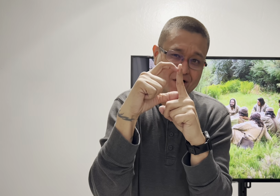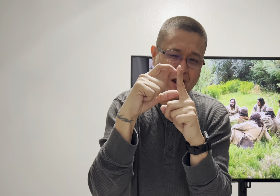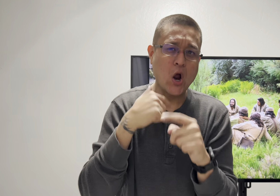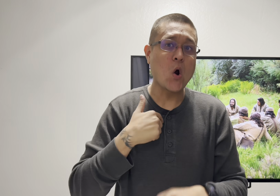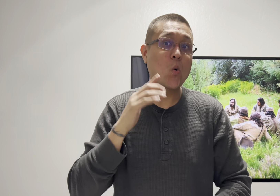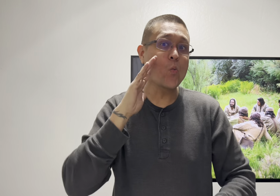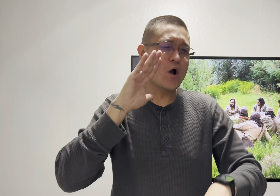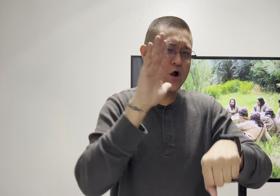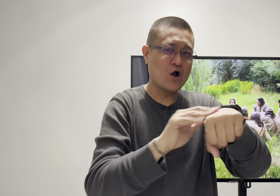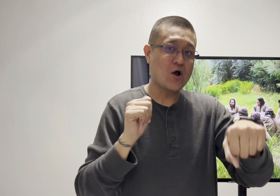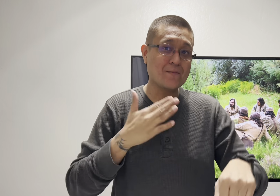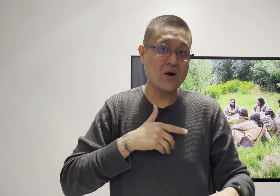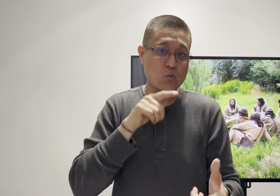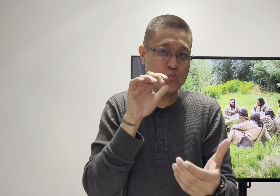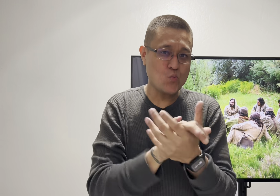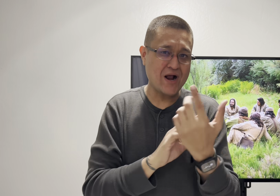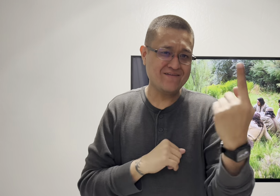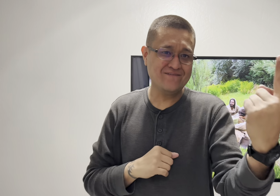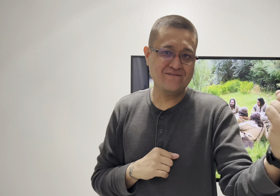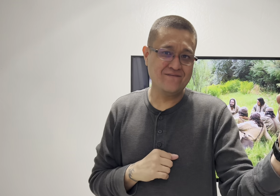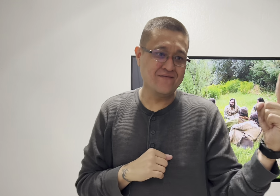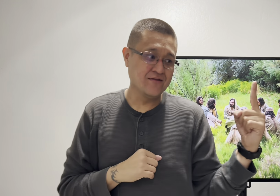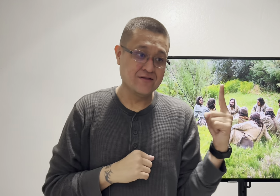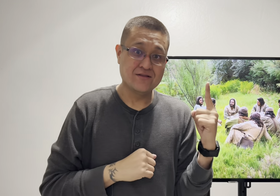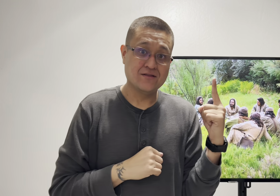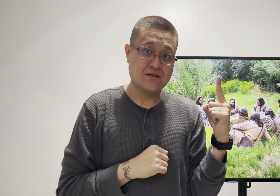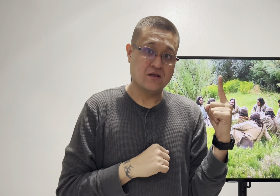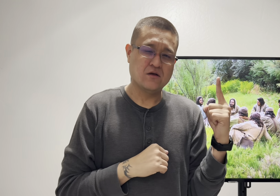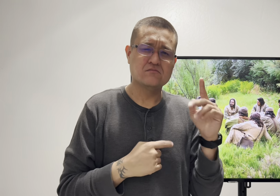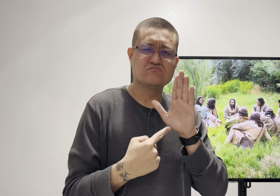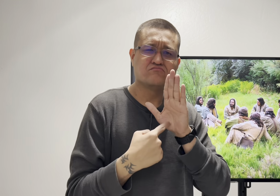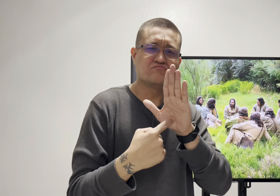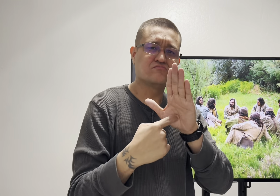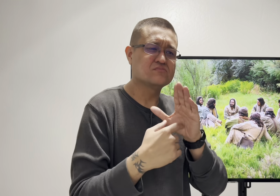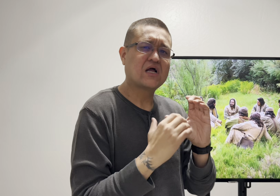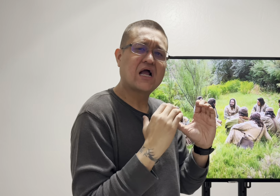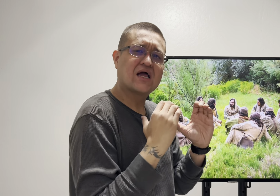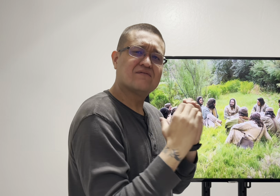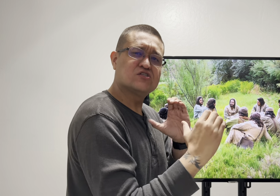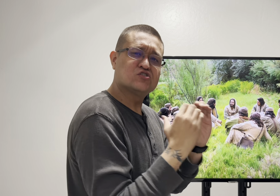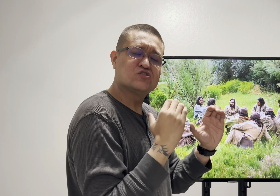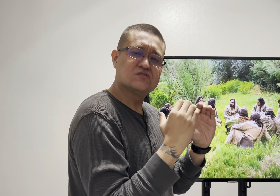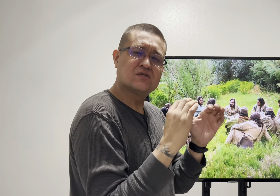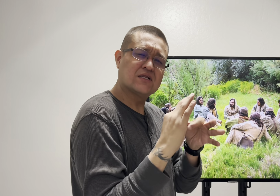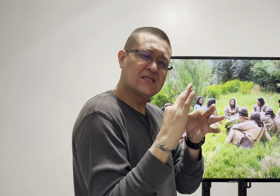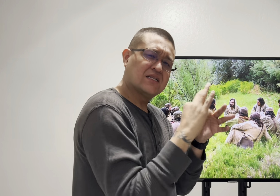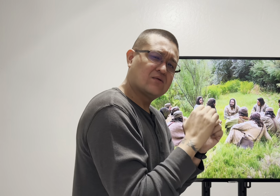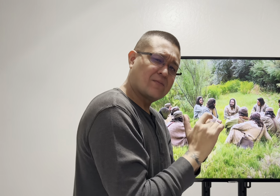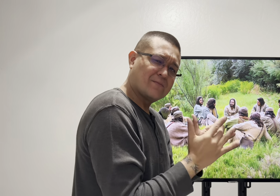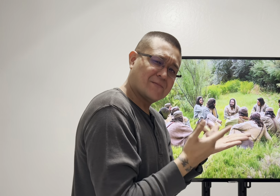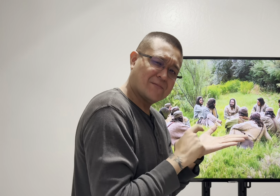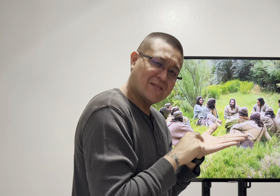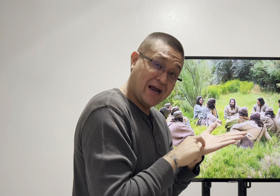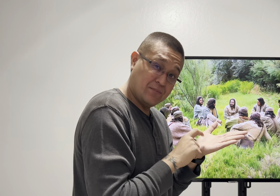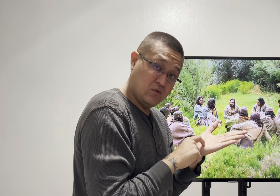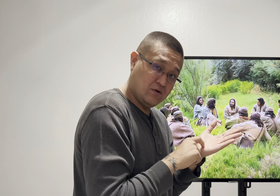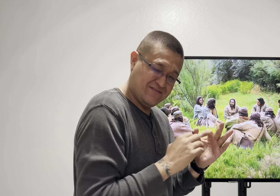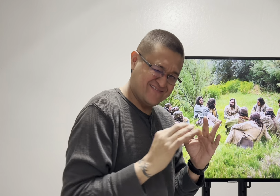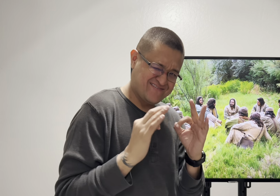Now we're going to sign the word. I'm going to call my wife here in a few minutes for an example about a